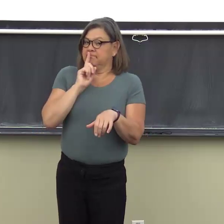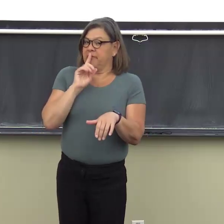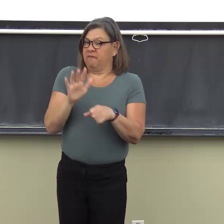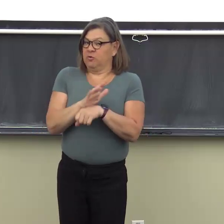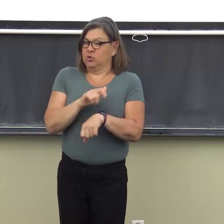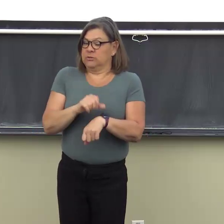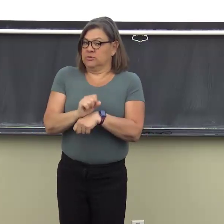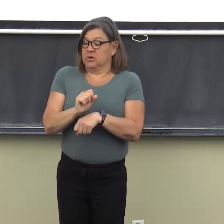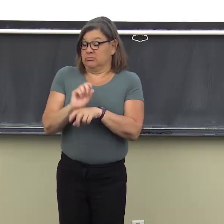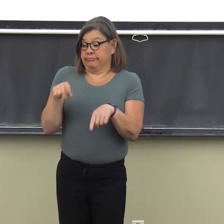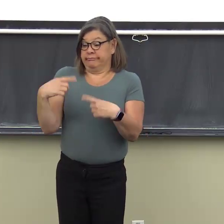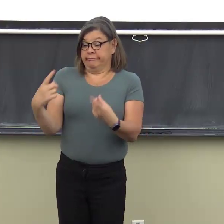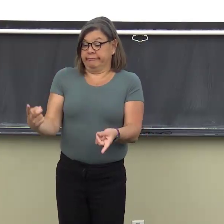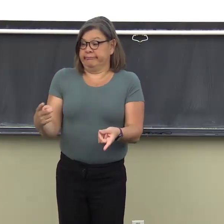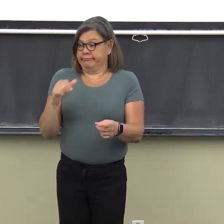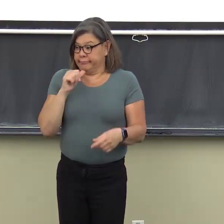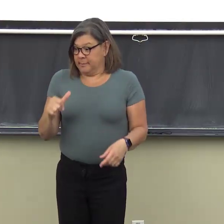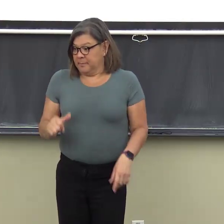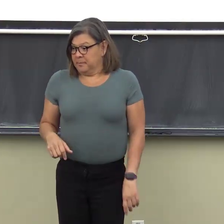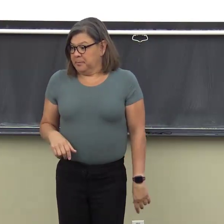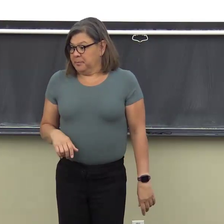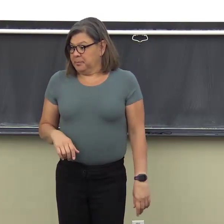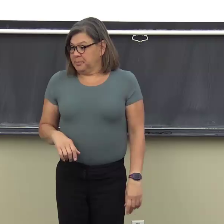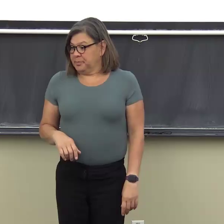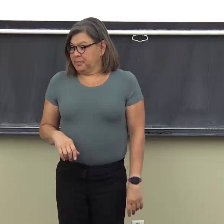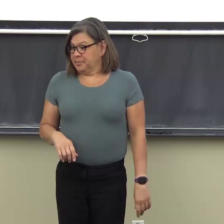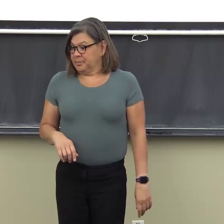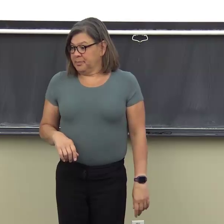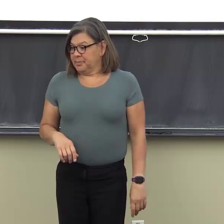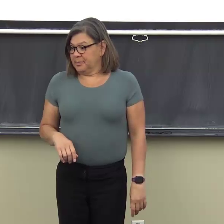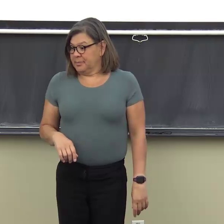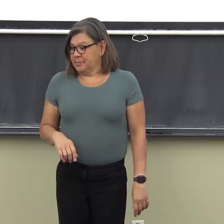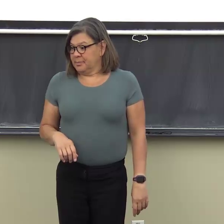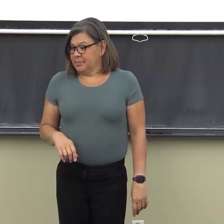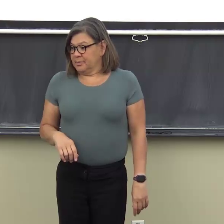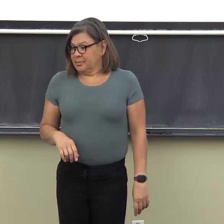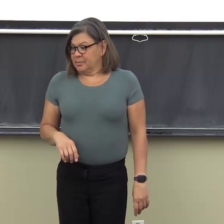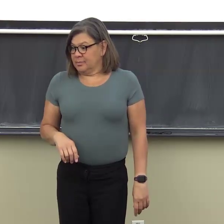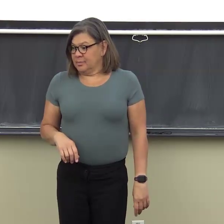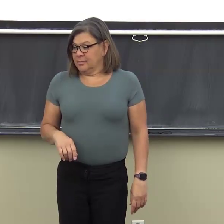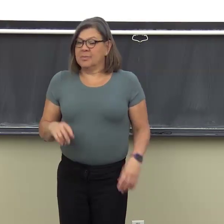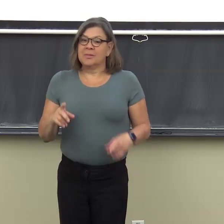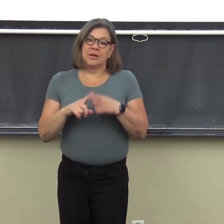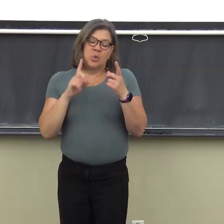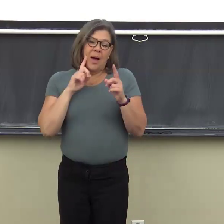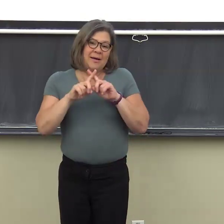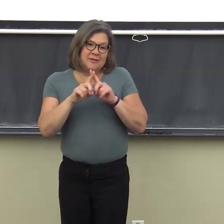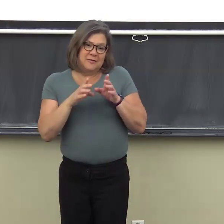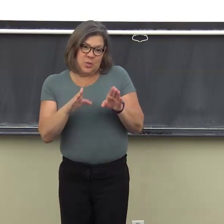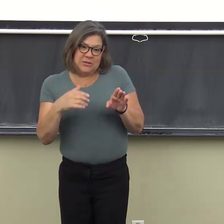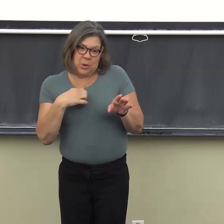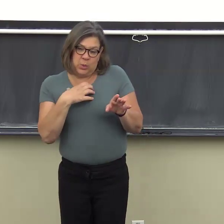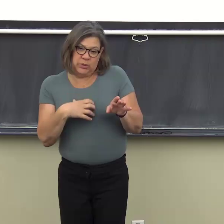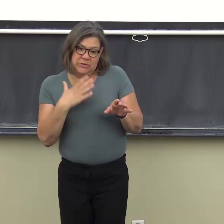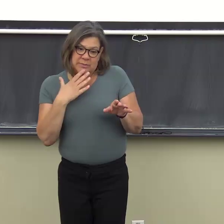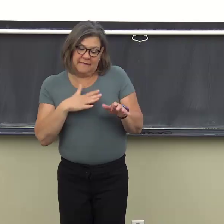anymore. Hasn't been for some time, but I find ways to make the difference that I can despite that. Wish it was my full-time